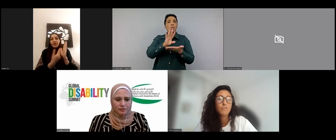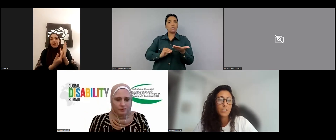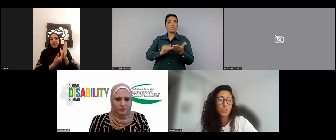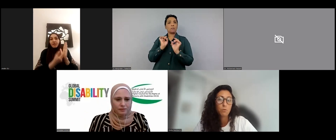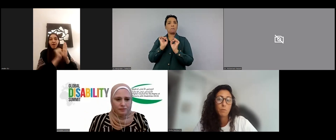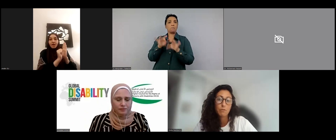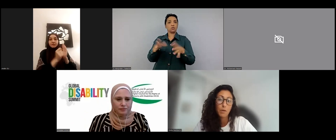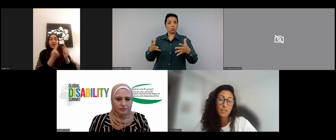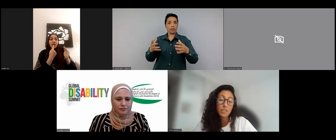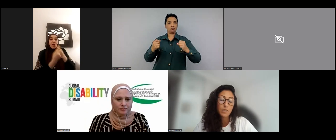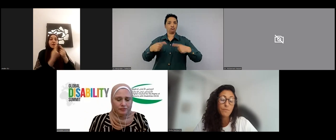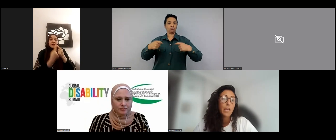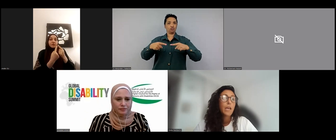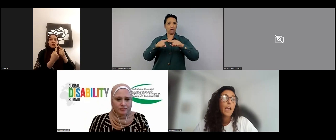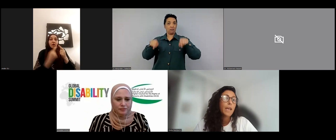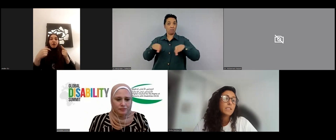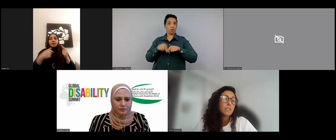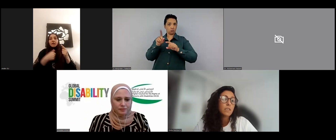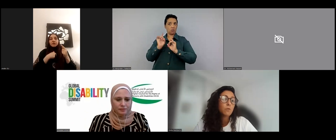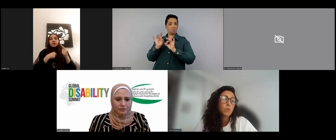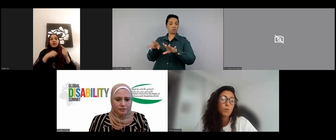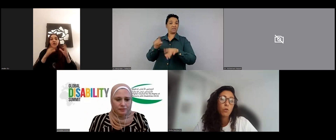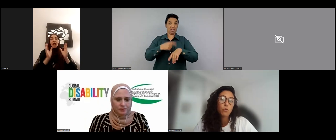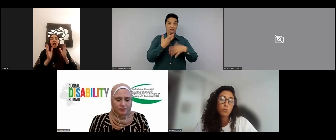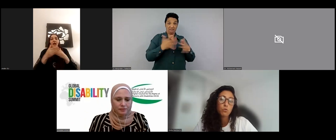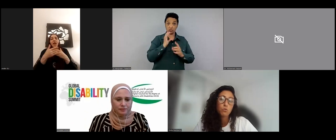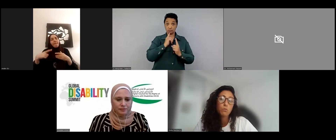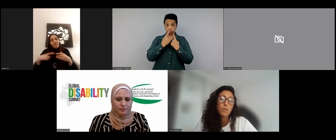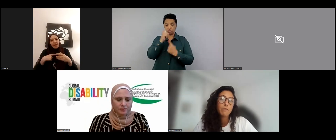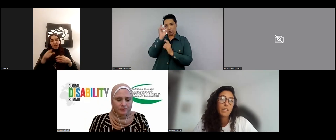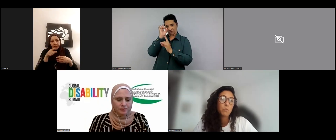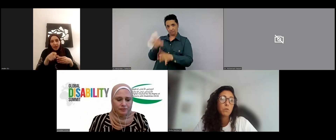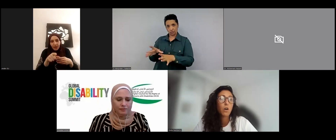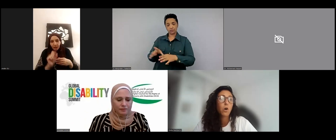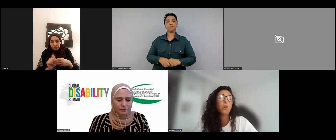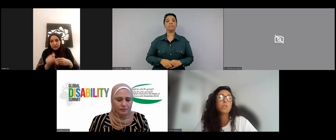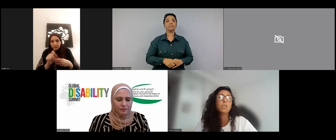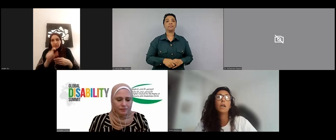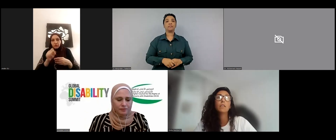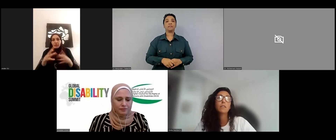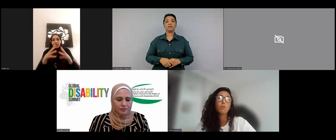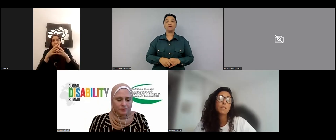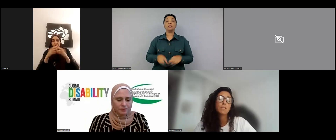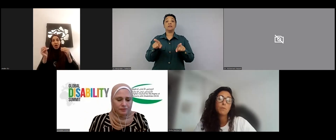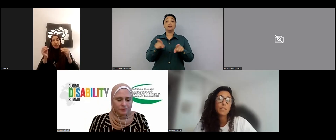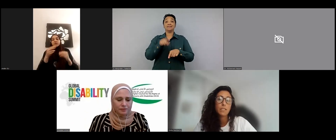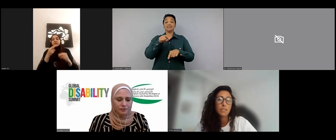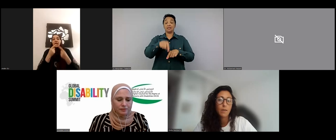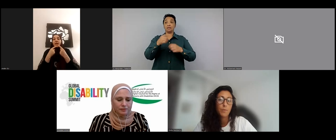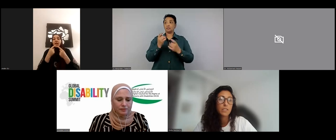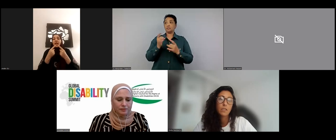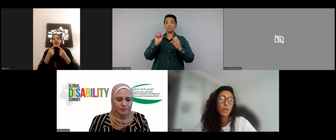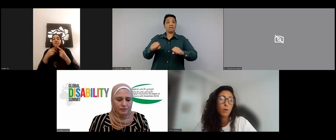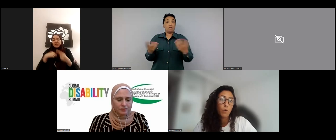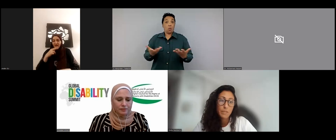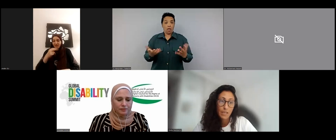I'm finished with my remarks, and which will also soon be available on the Global Disability